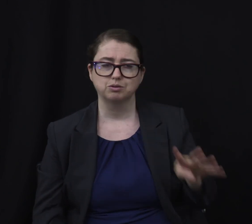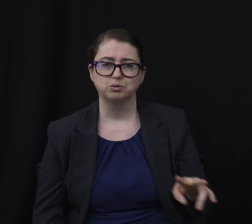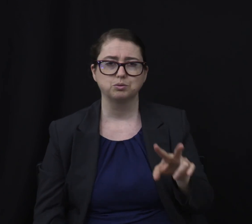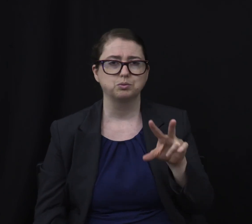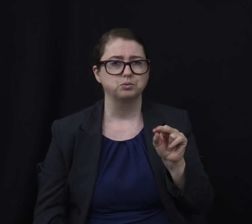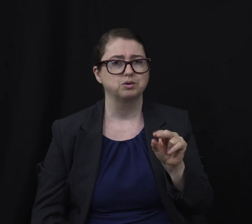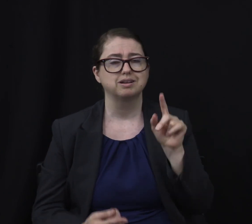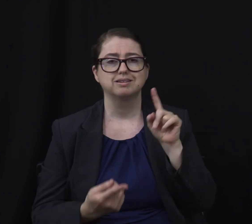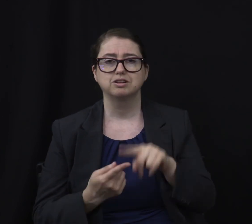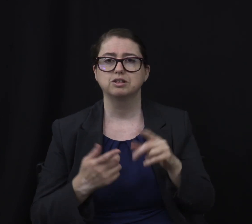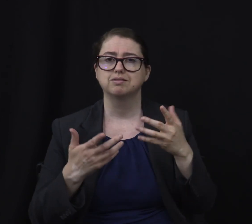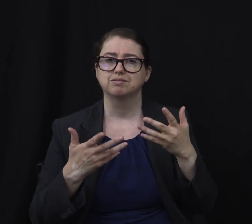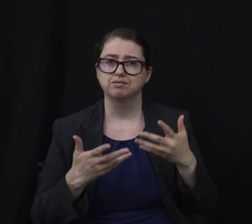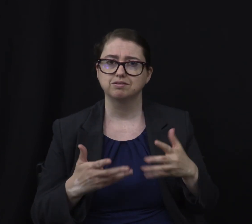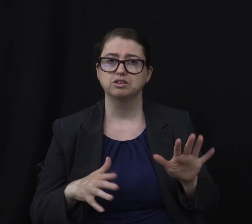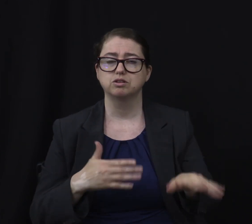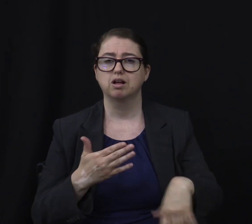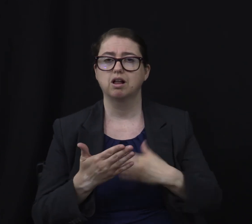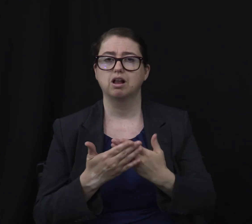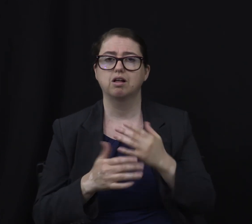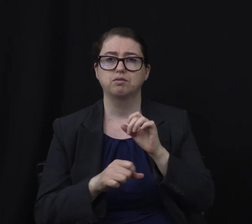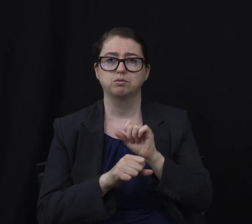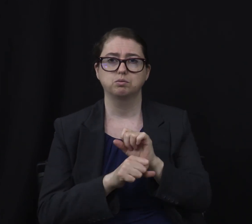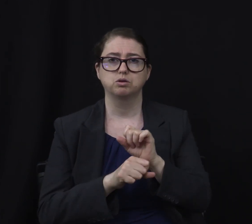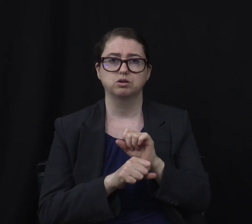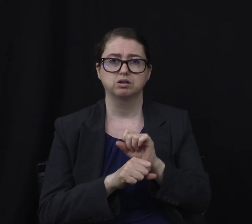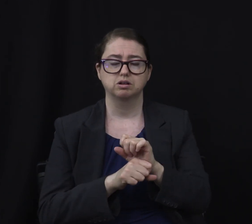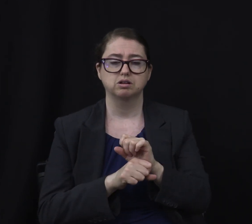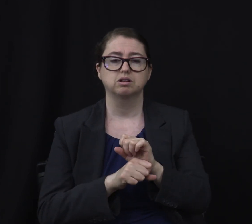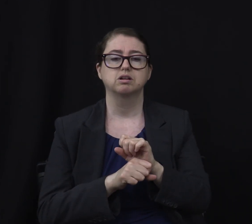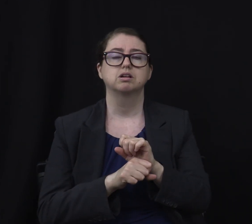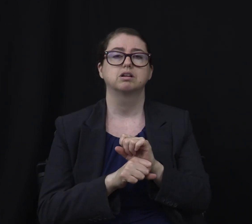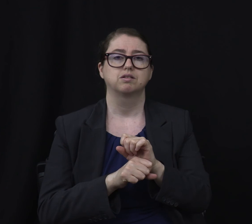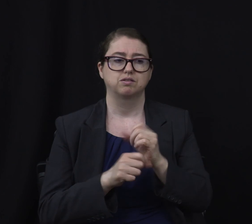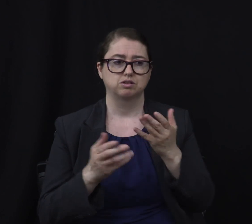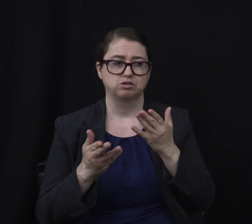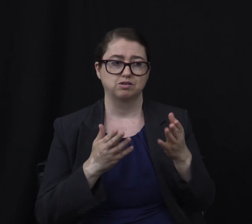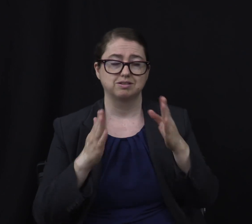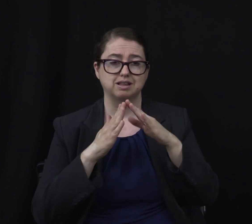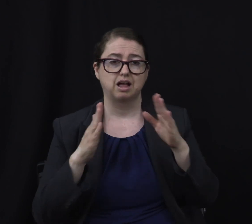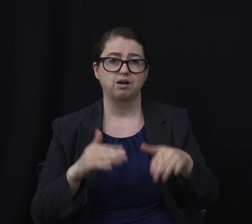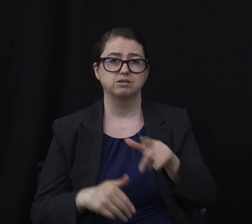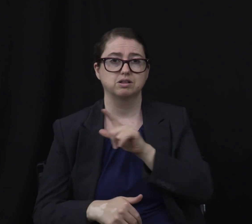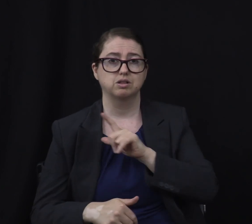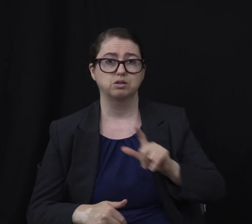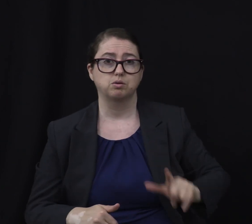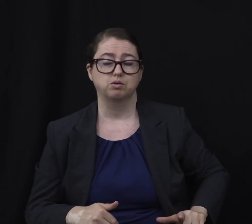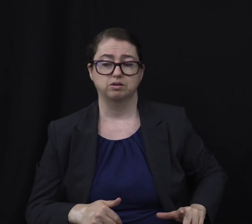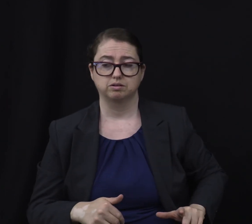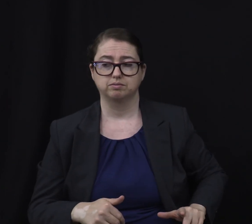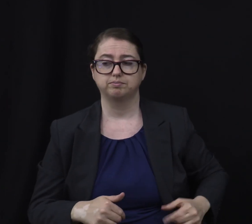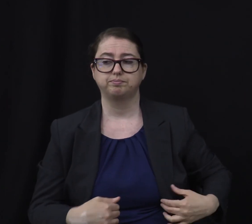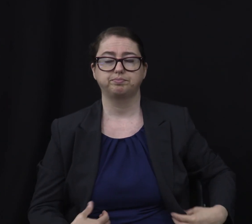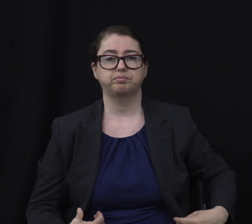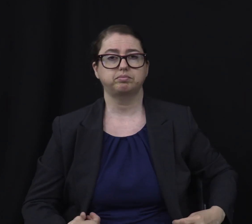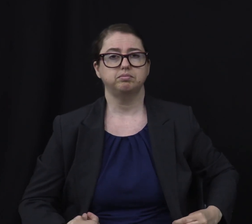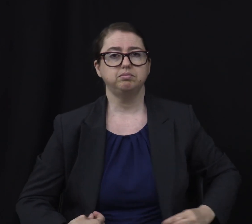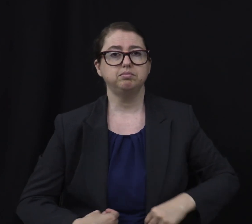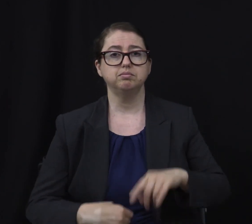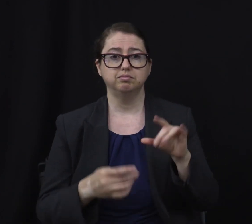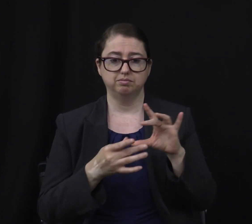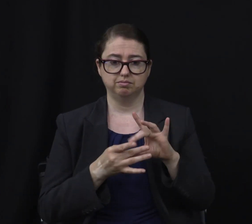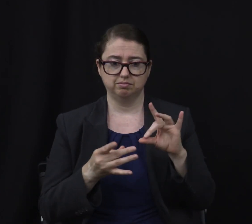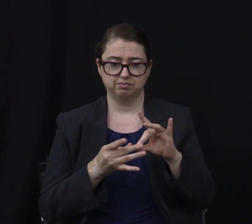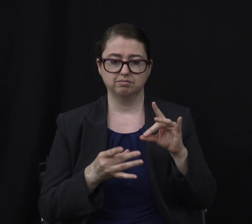the work for the service of the house of the Lord. This saying is consistently passed down throughout the